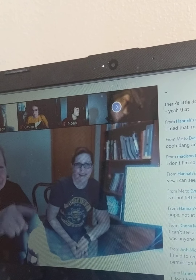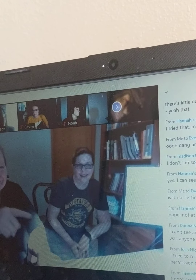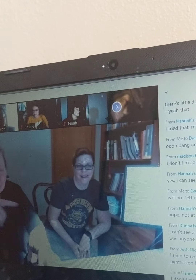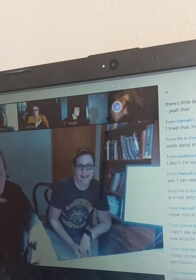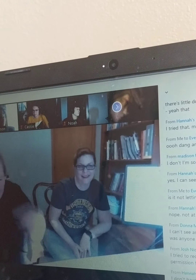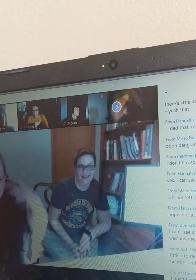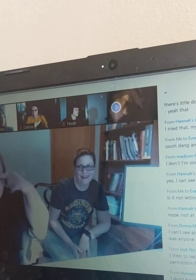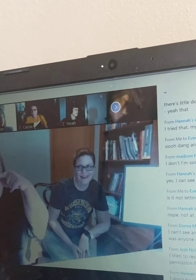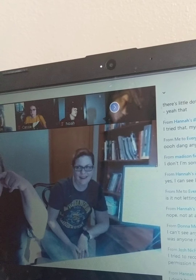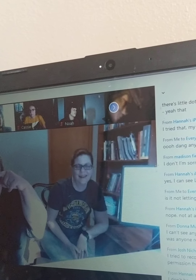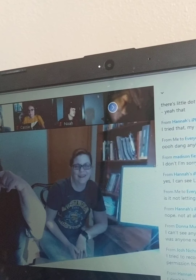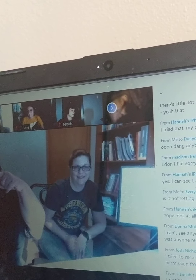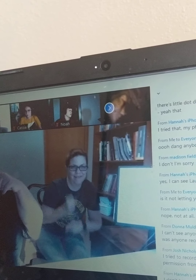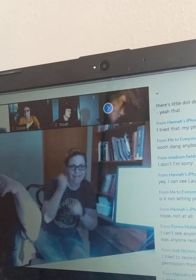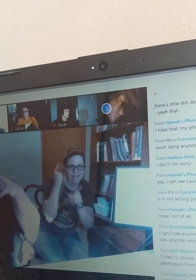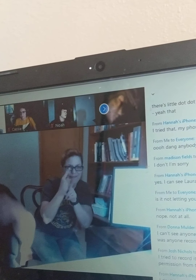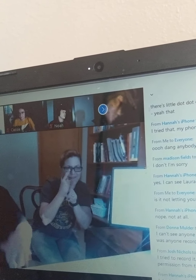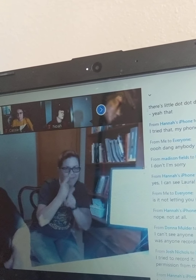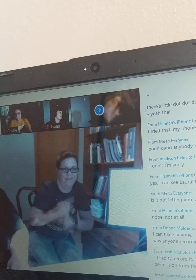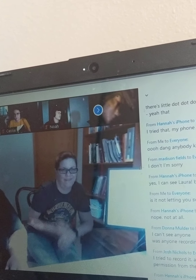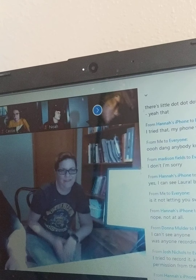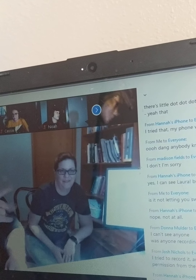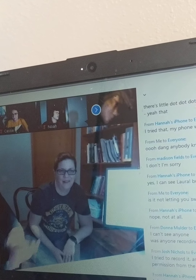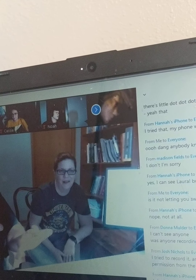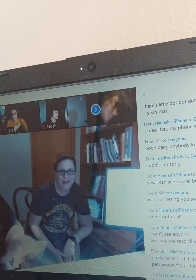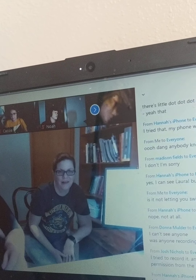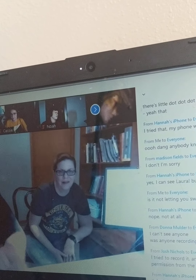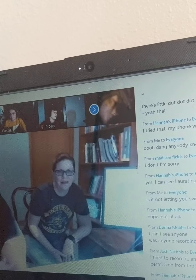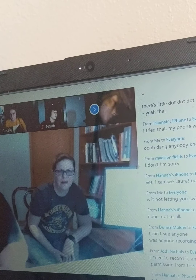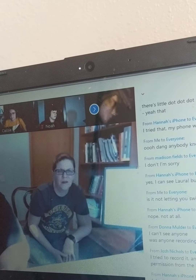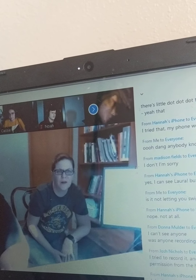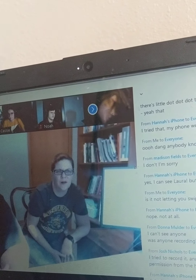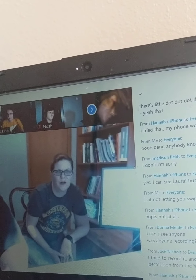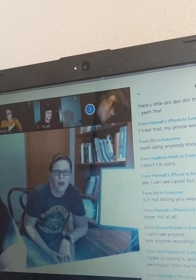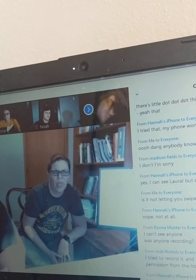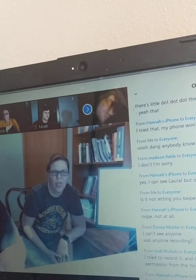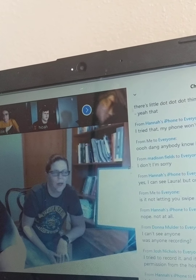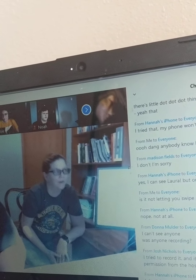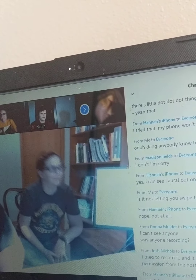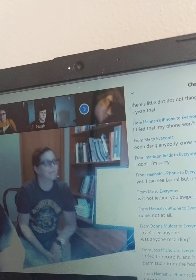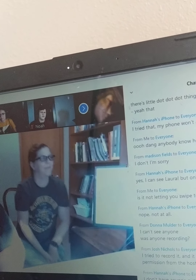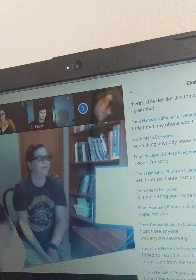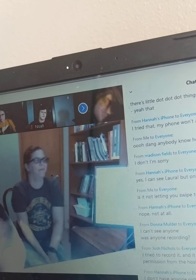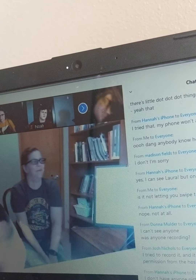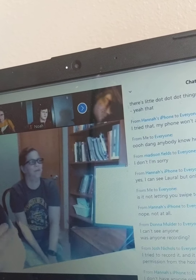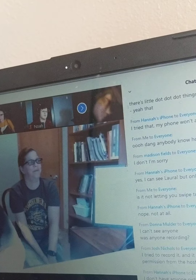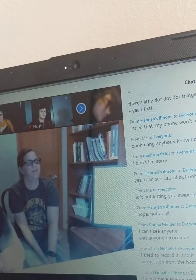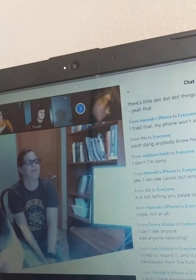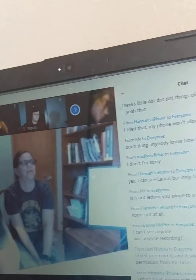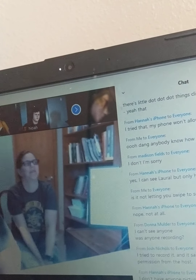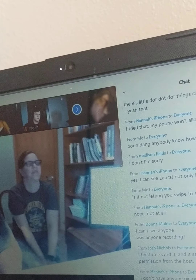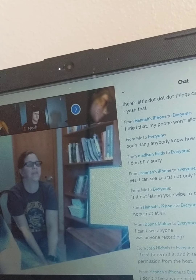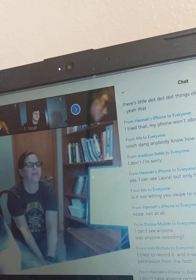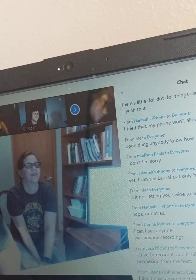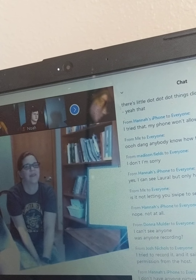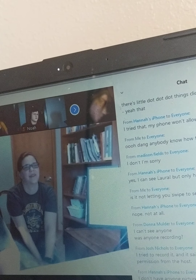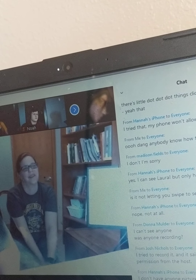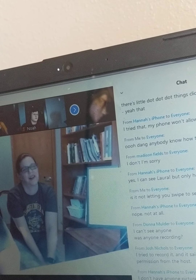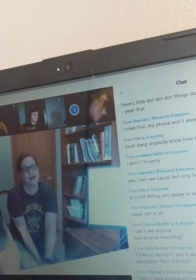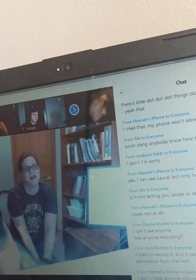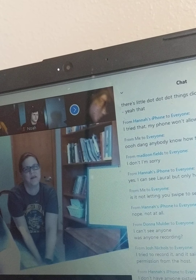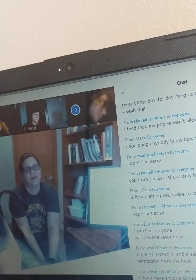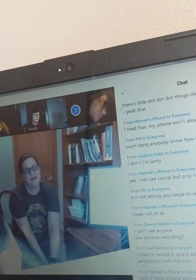And Cassie's got it, yeah. Those furrowed eyebrows. So let me see everyone do that real quickly. Just keep it there for